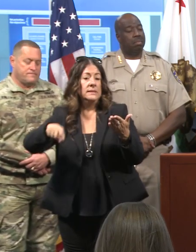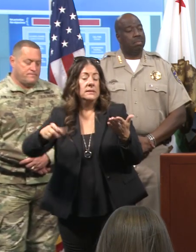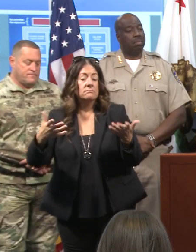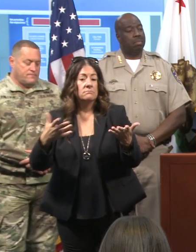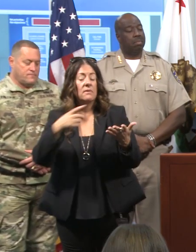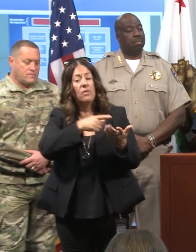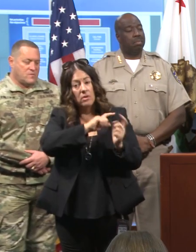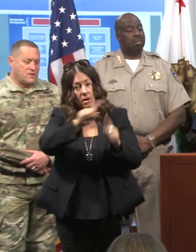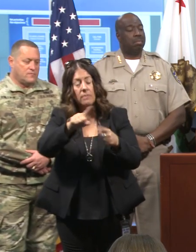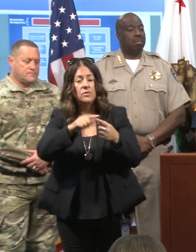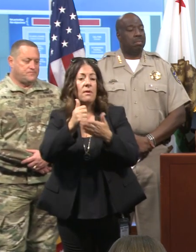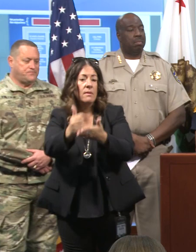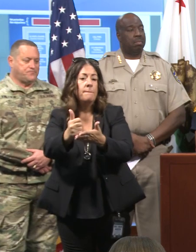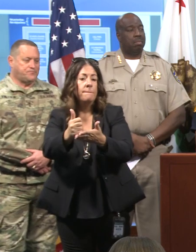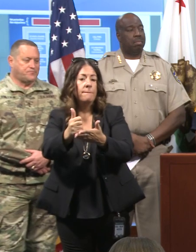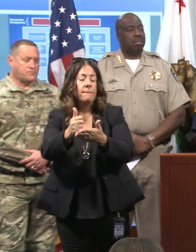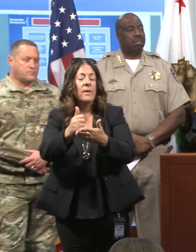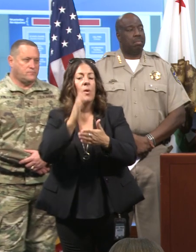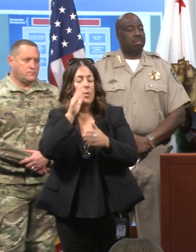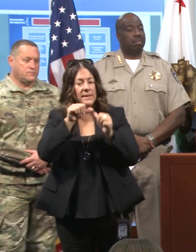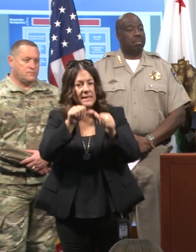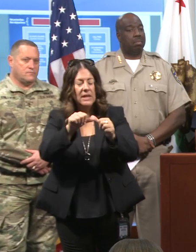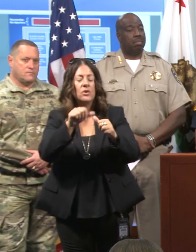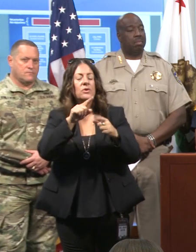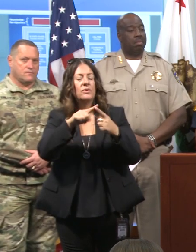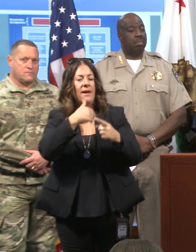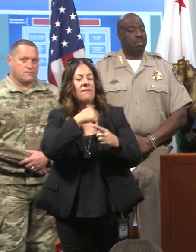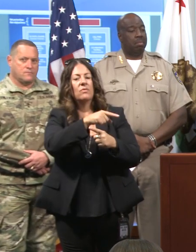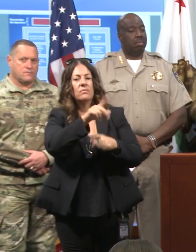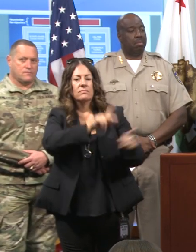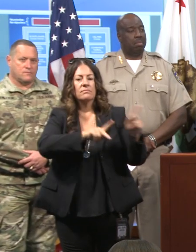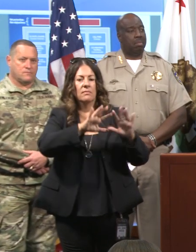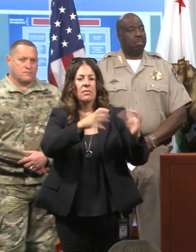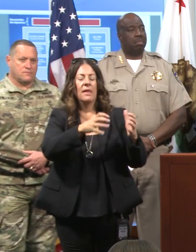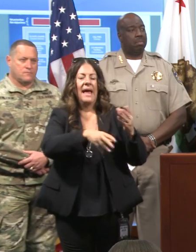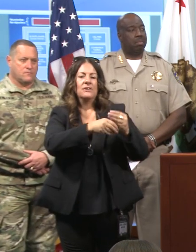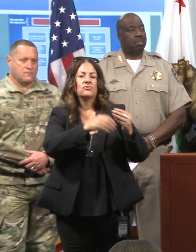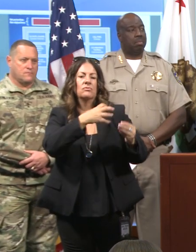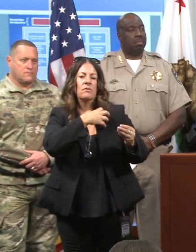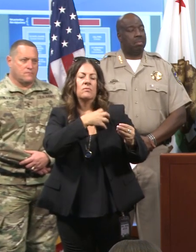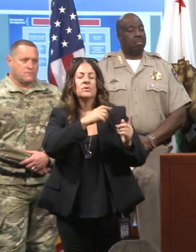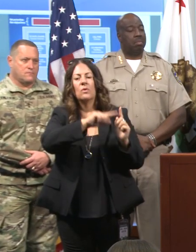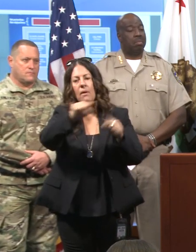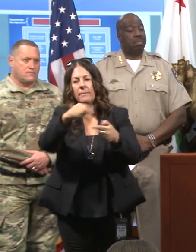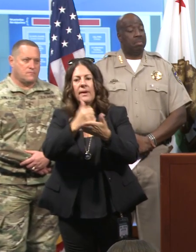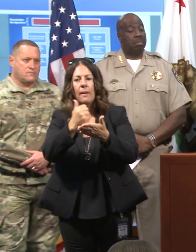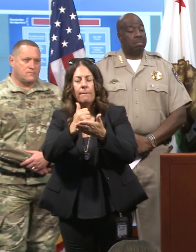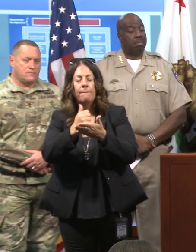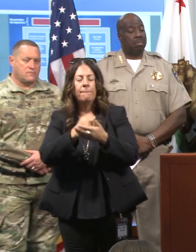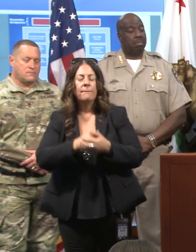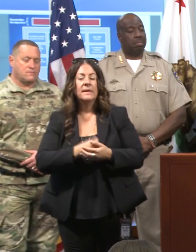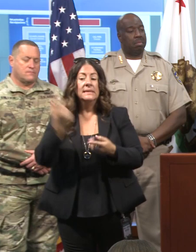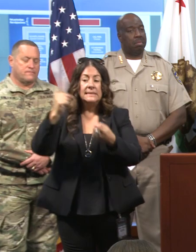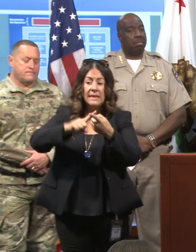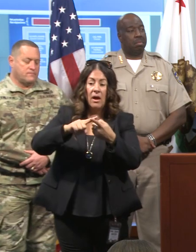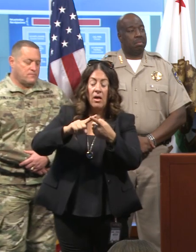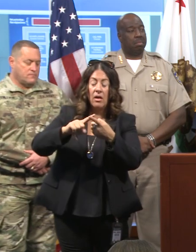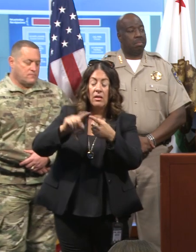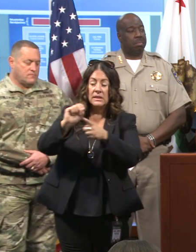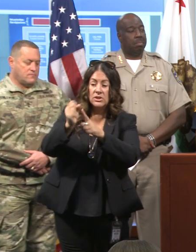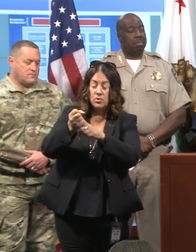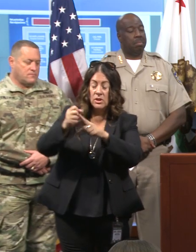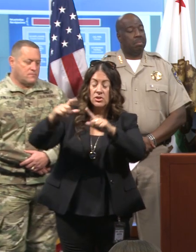necessary. They'll continue on with that mission set until the situation is mitigated or the local authorities think